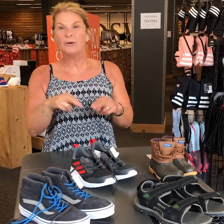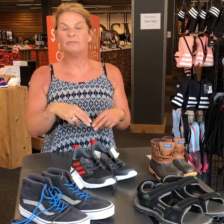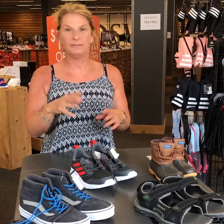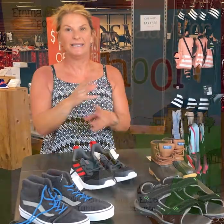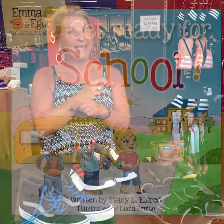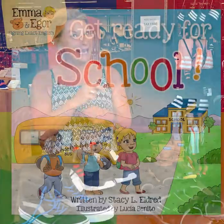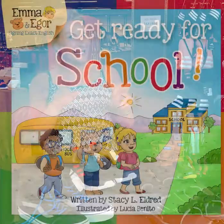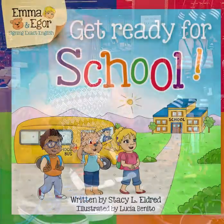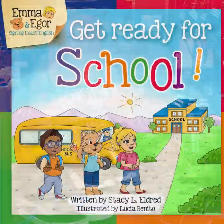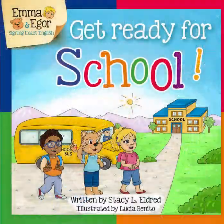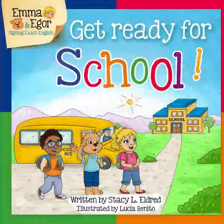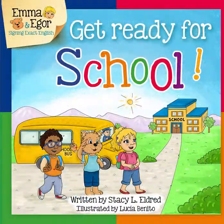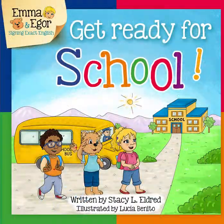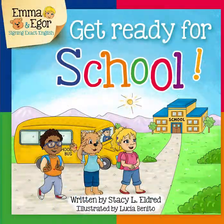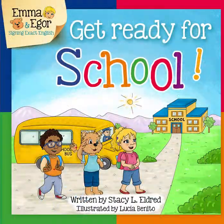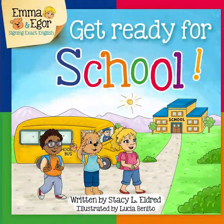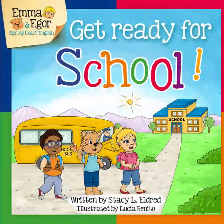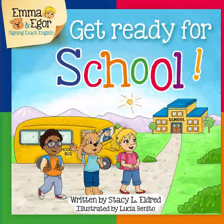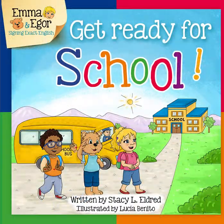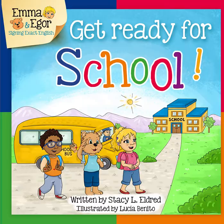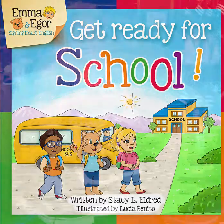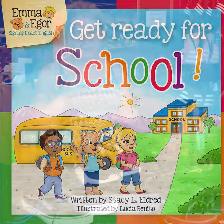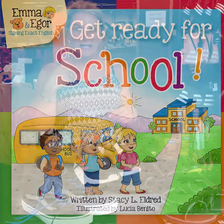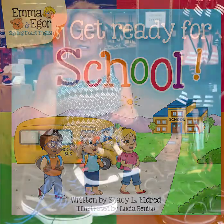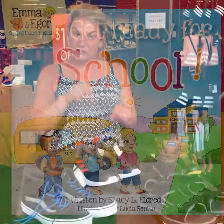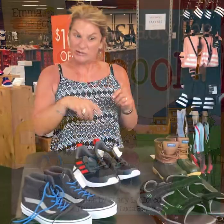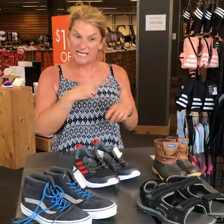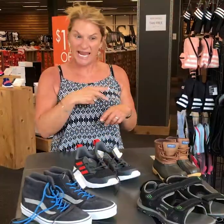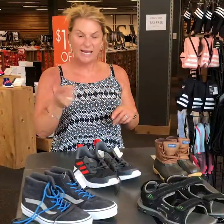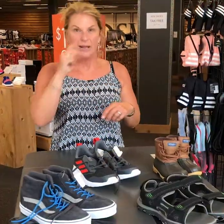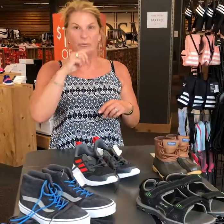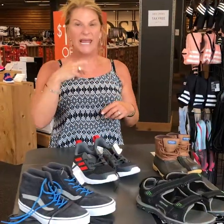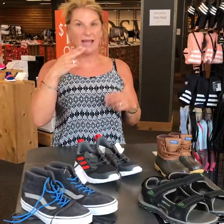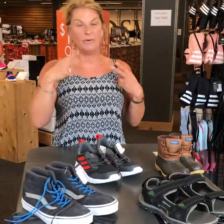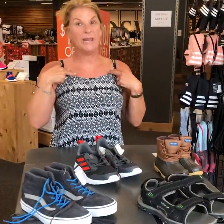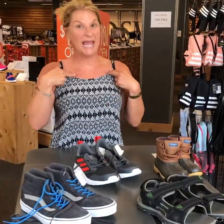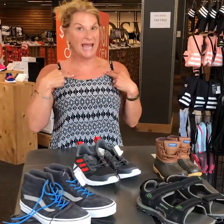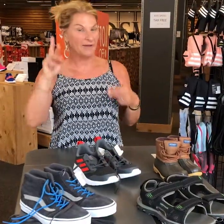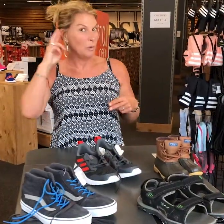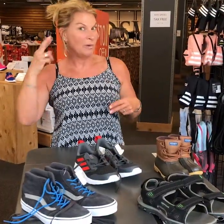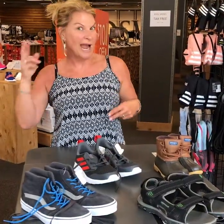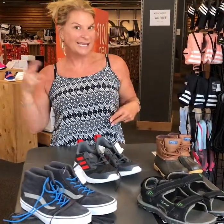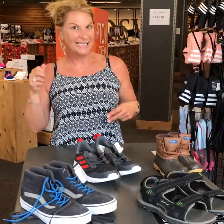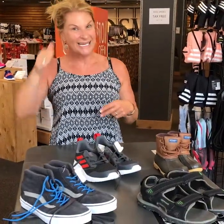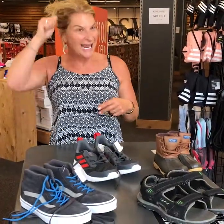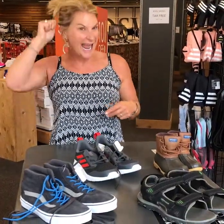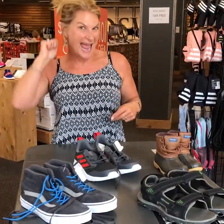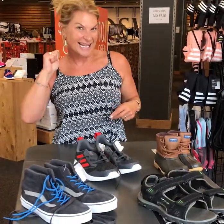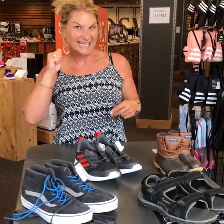getting ready for school. So today we have, we have Riley, Alex,